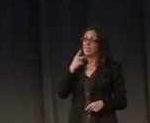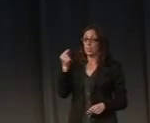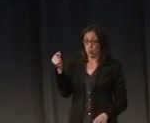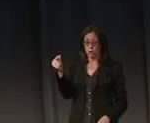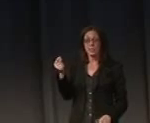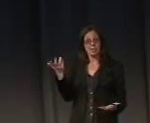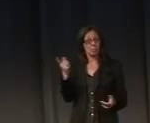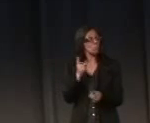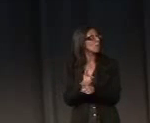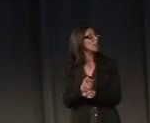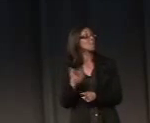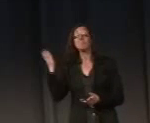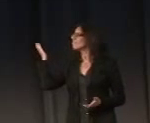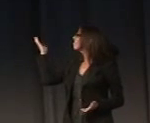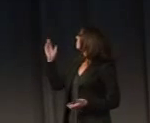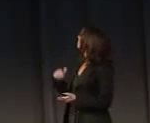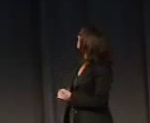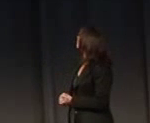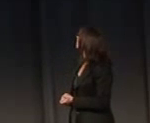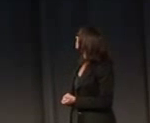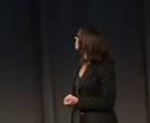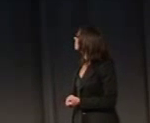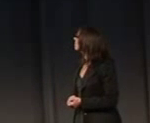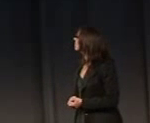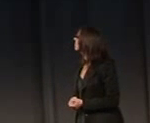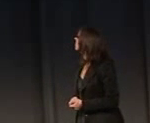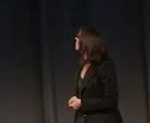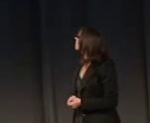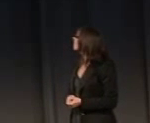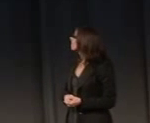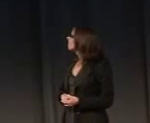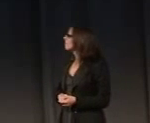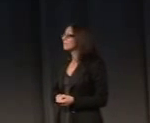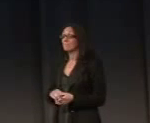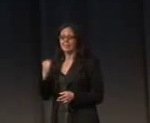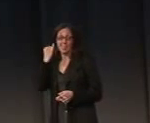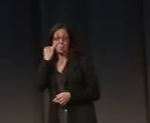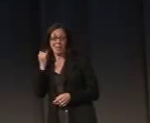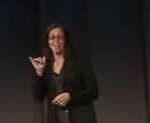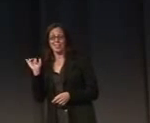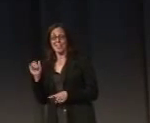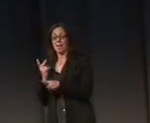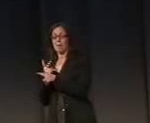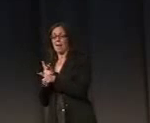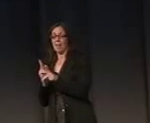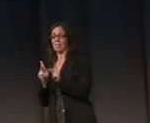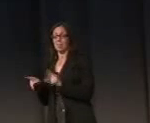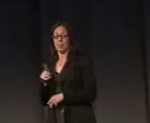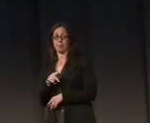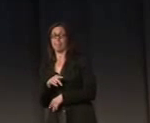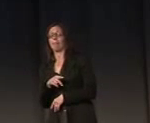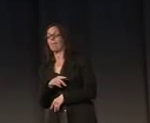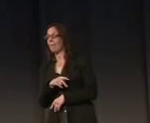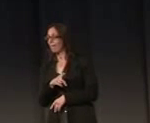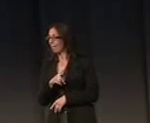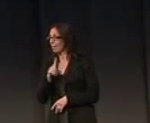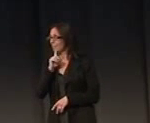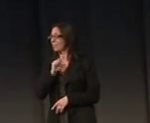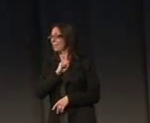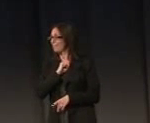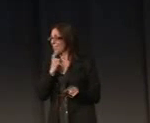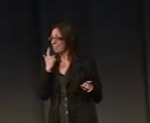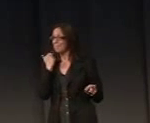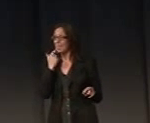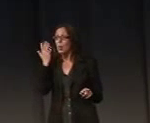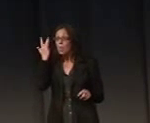it? So imagine the resounding and deprecating laughter of the mathematicians here. Of course, the colors